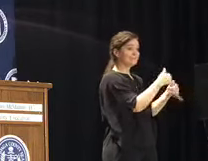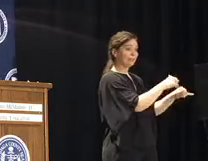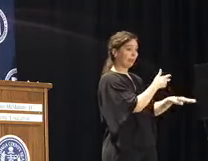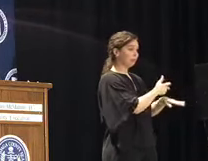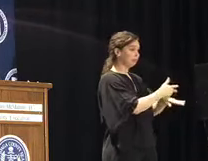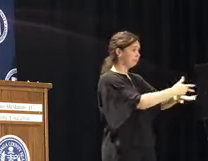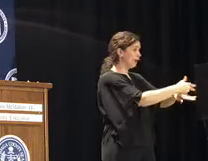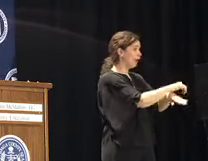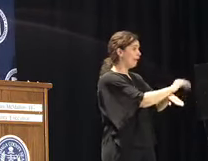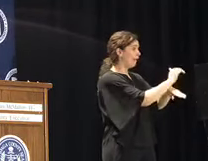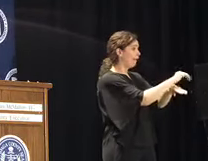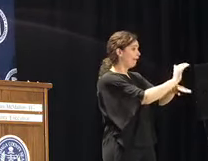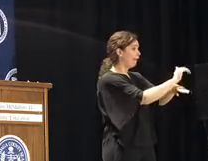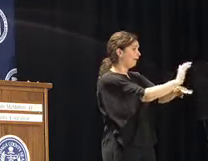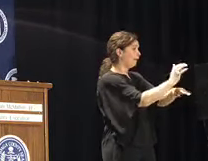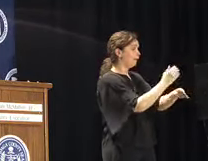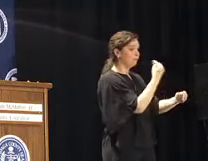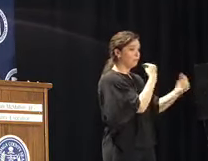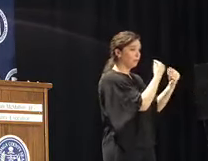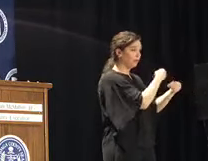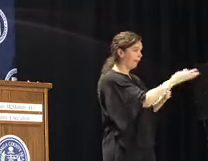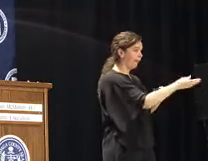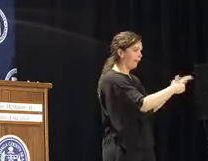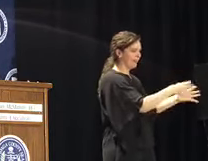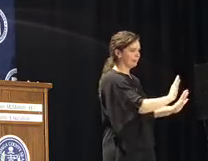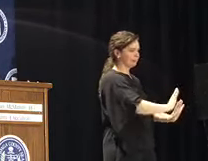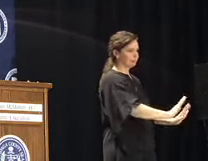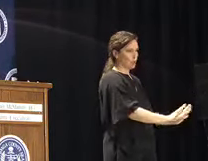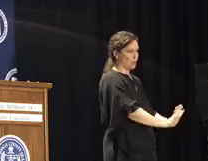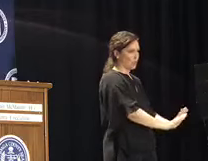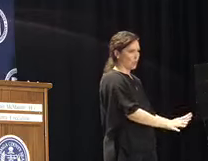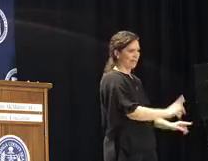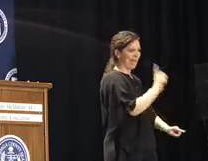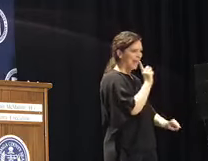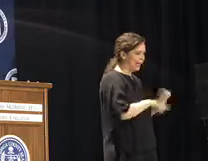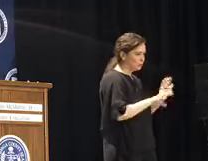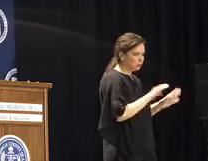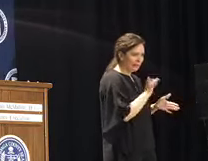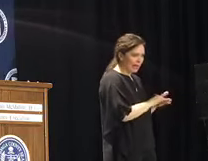know, we ask you to stay at home. That doesn't mean you have people over for a party. You just can't do it.